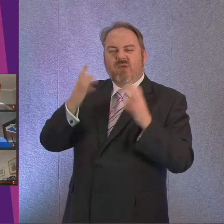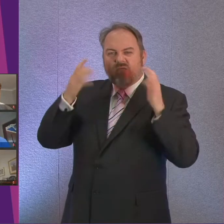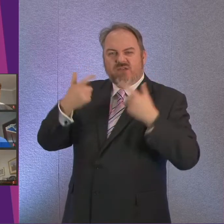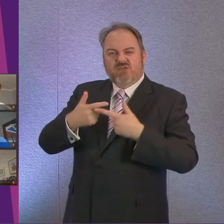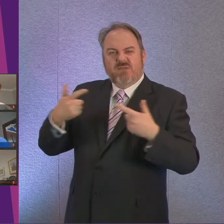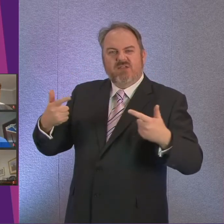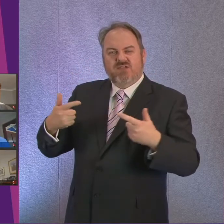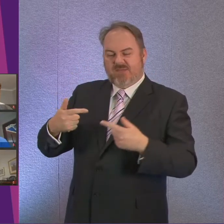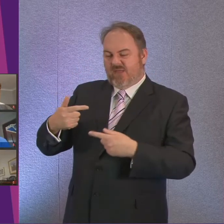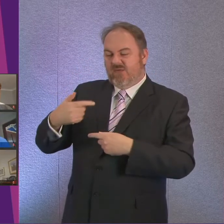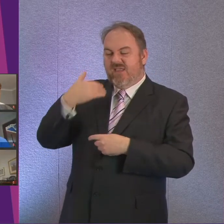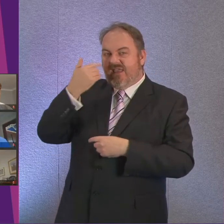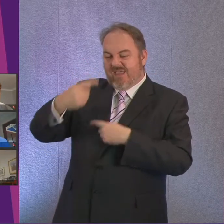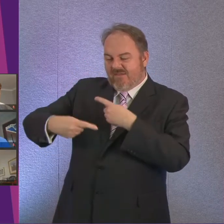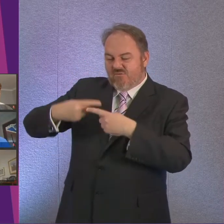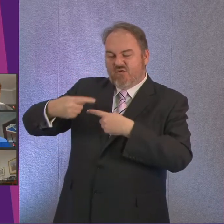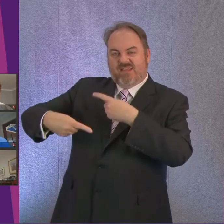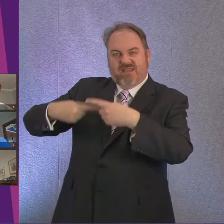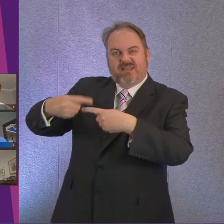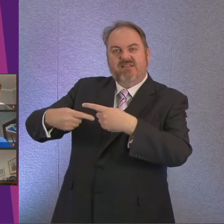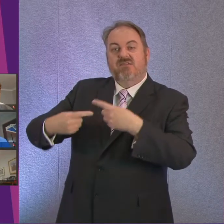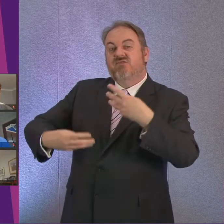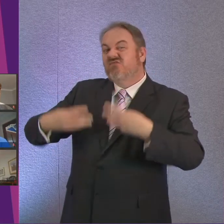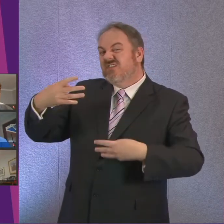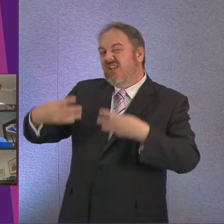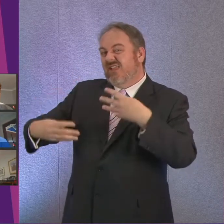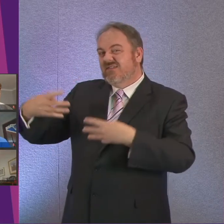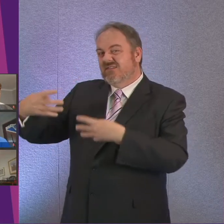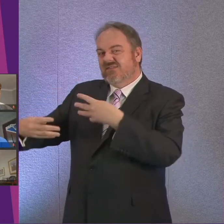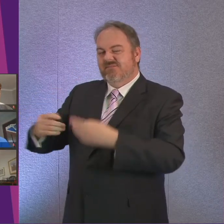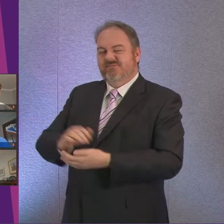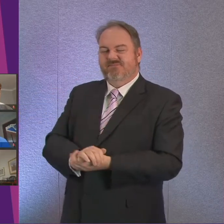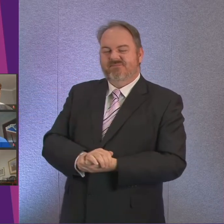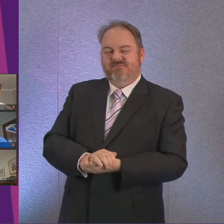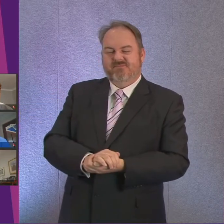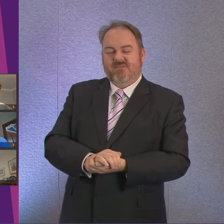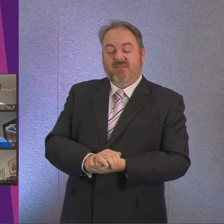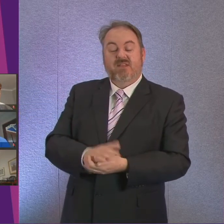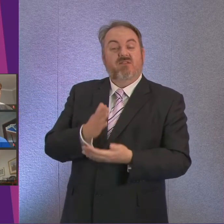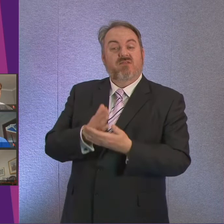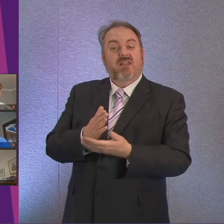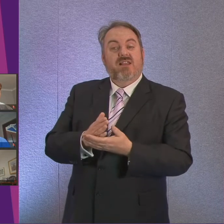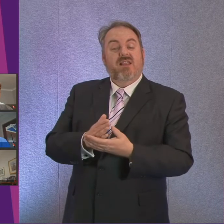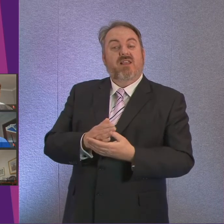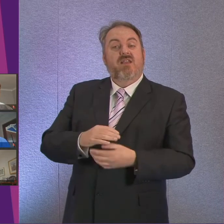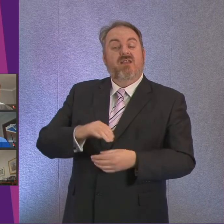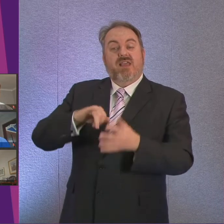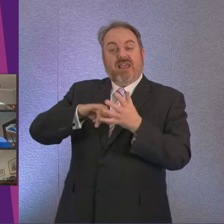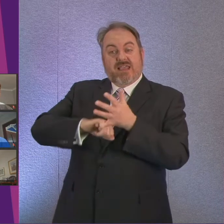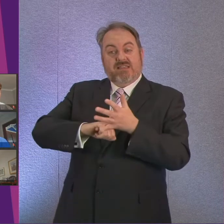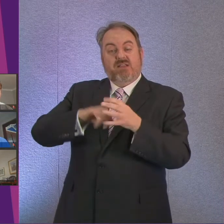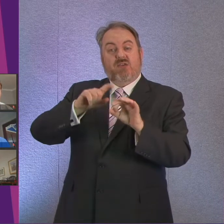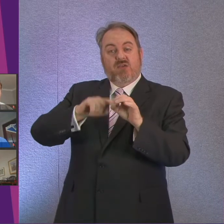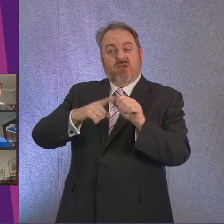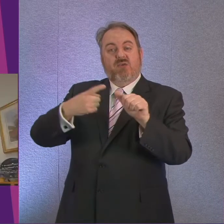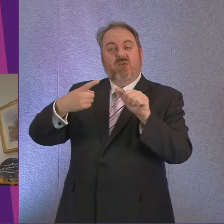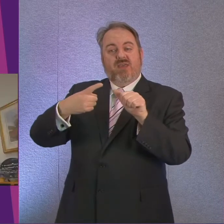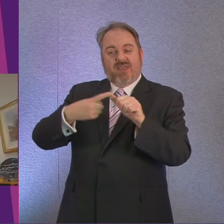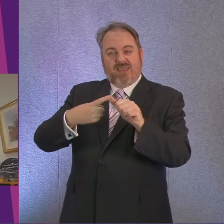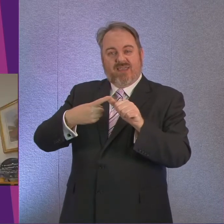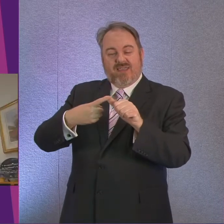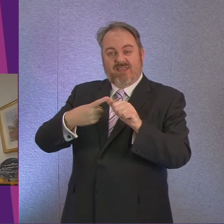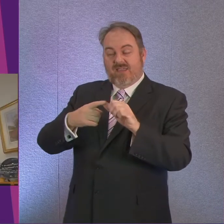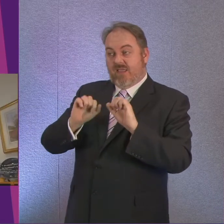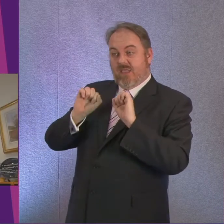Cabinet Secretary John Swinney. The Scottish Qualifications Authority, in setting out the approach that